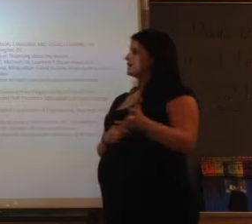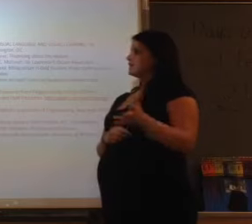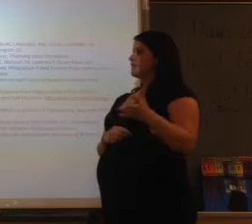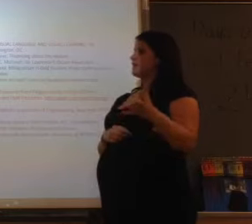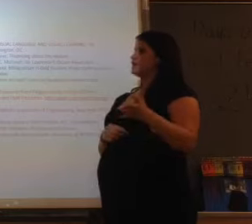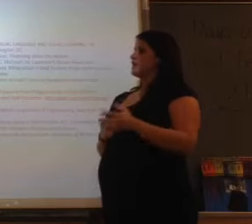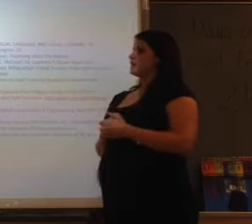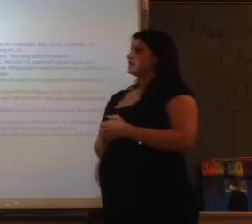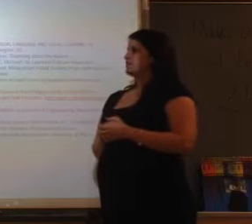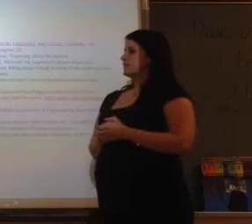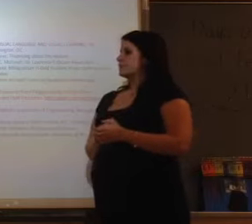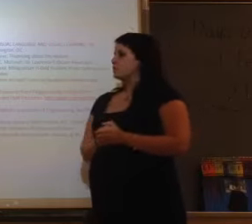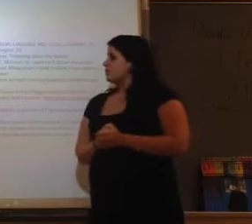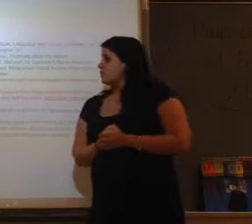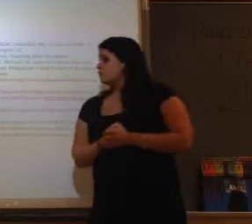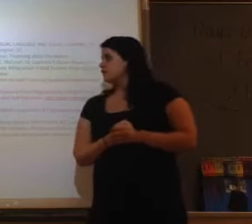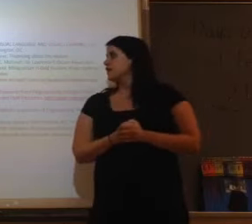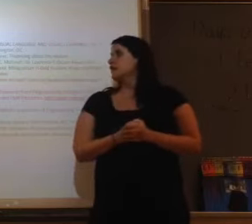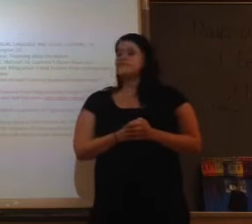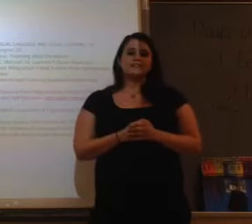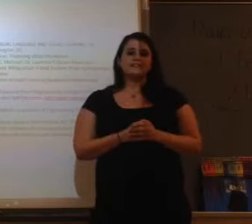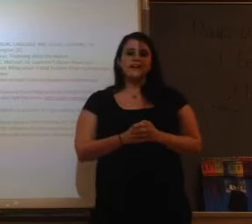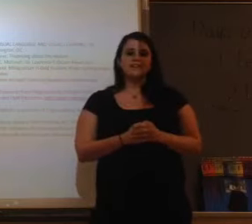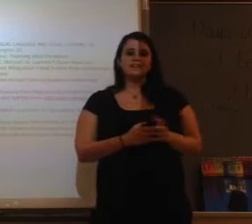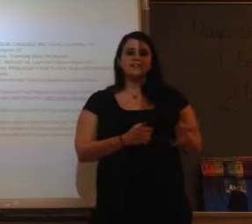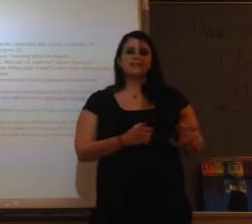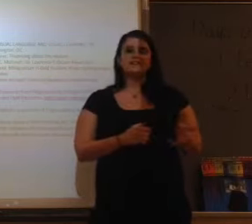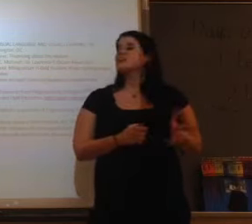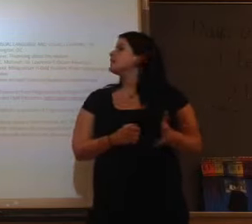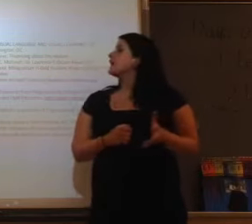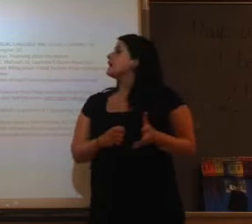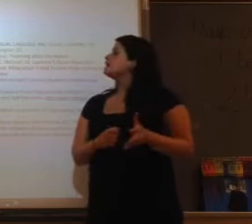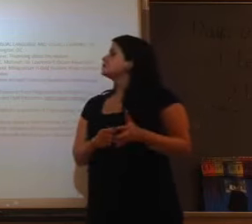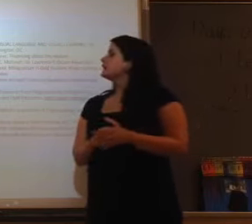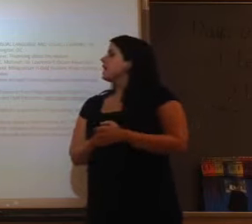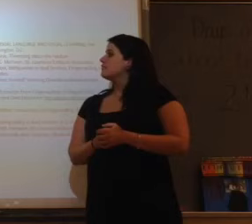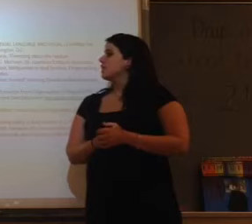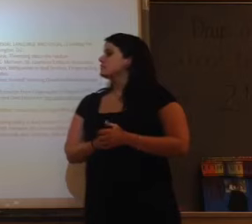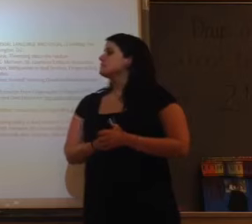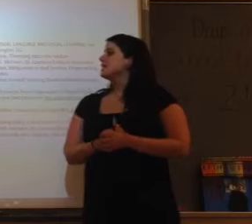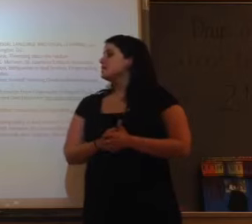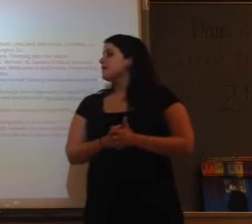deaf educators, they're really fantastic in their field and really have a lot to say about it.